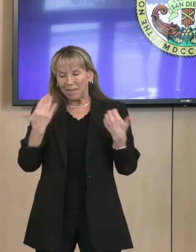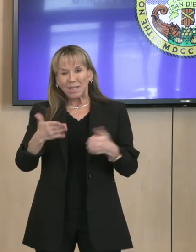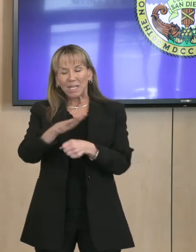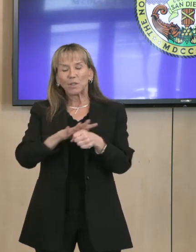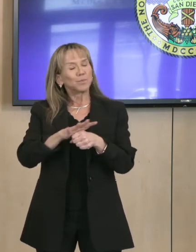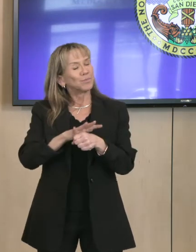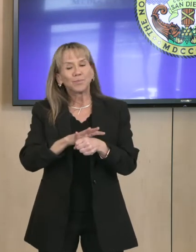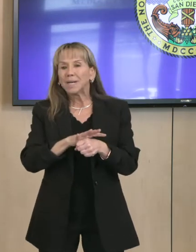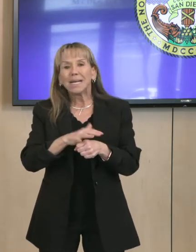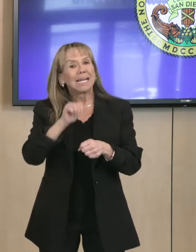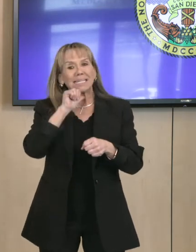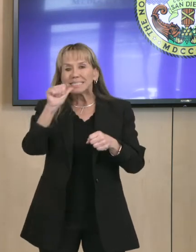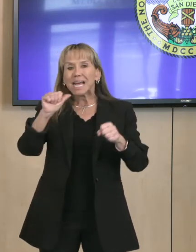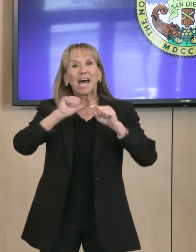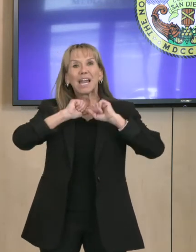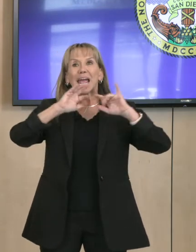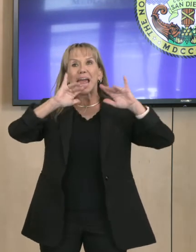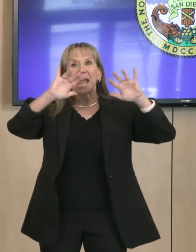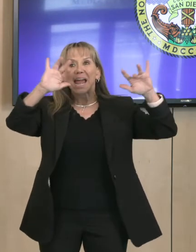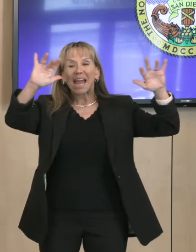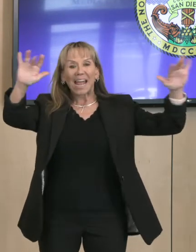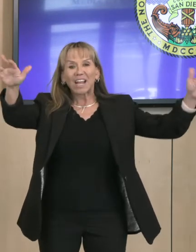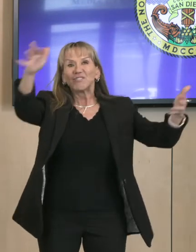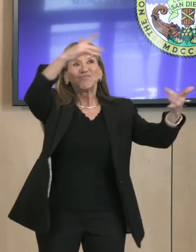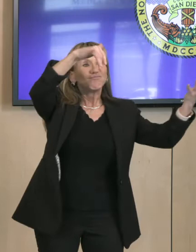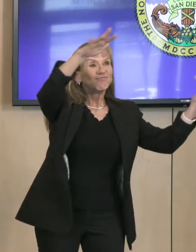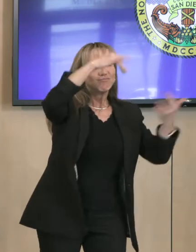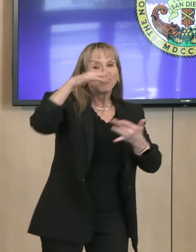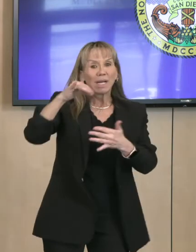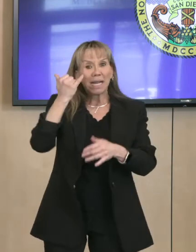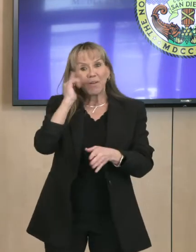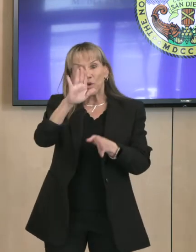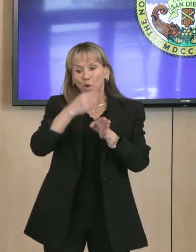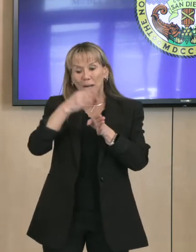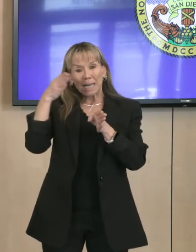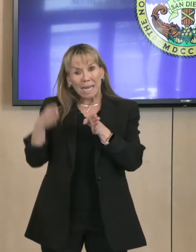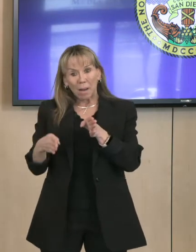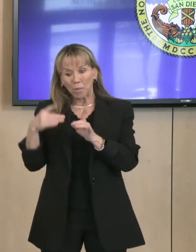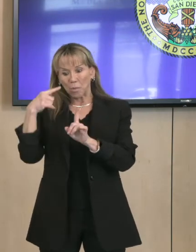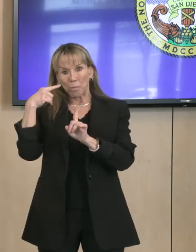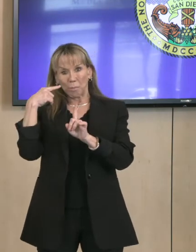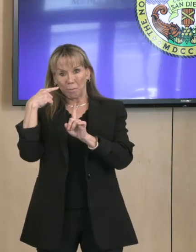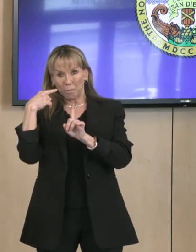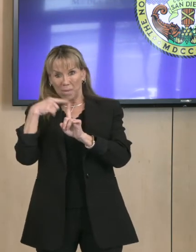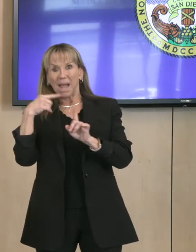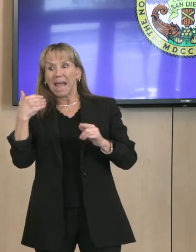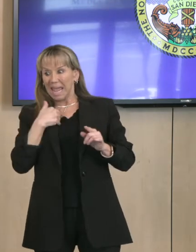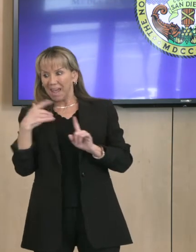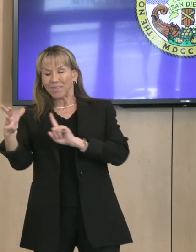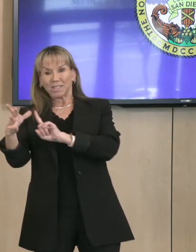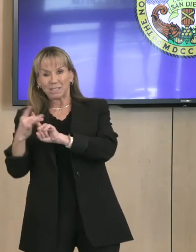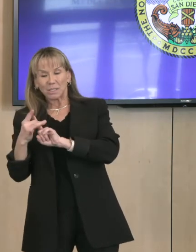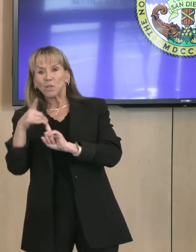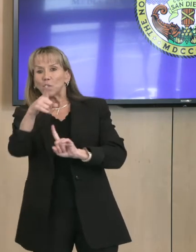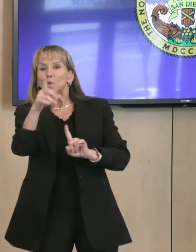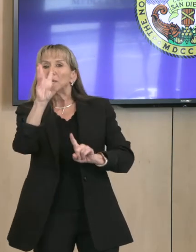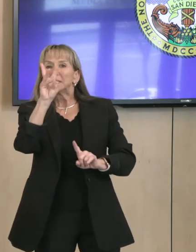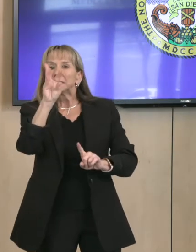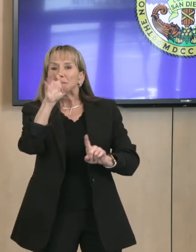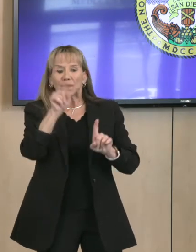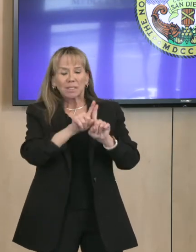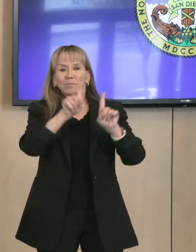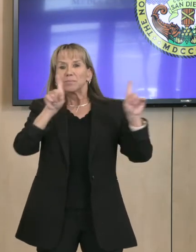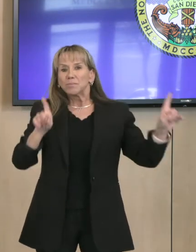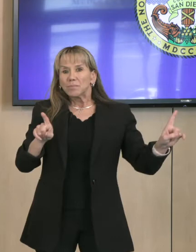not an airborne transmission. If your neighbor is positive, as long as you stay 6 feet away, as long as you wash your hands, as long